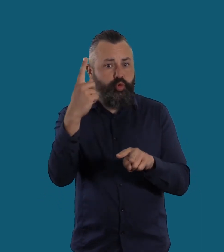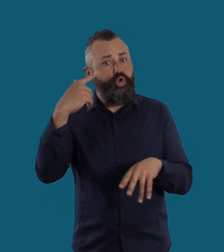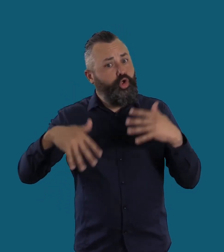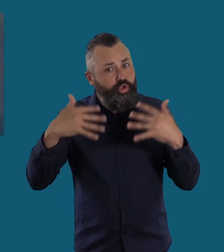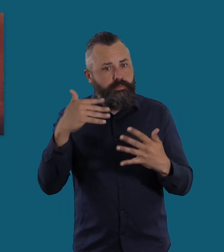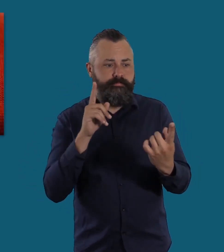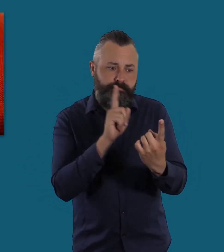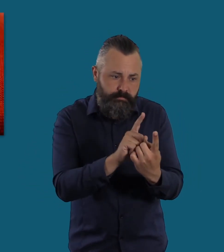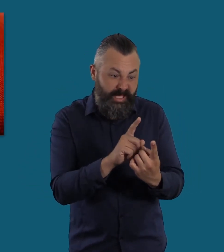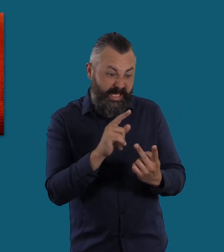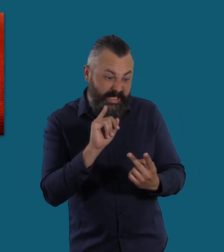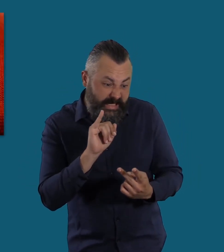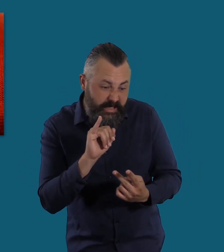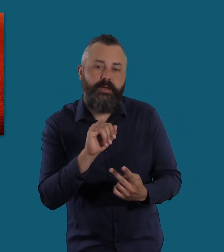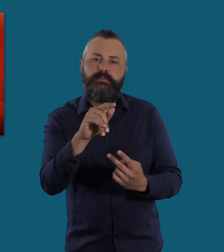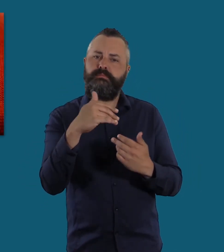Check for injuries. Apply first aid.